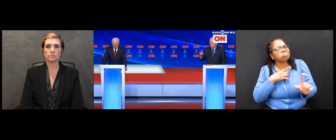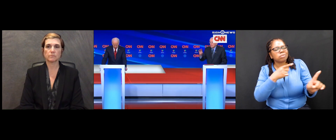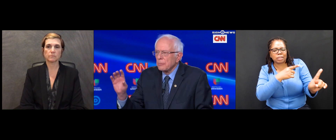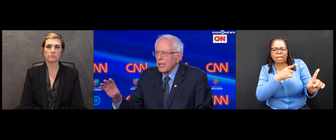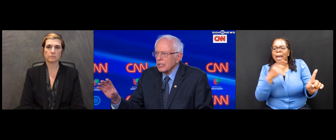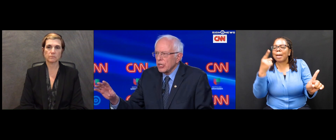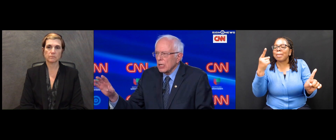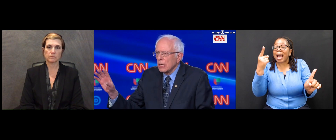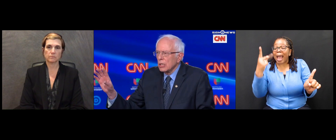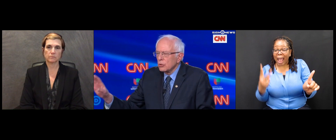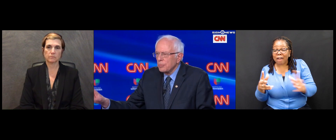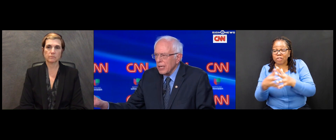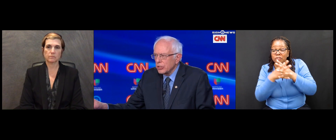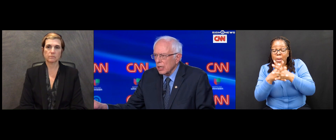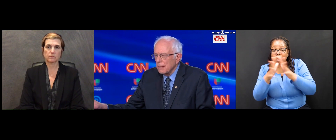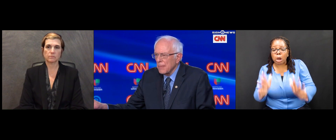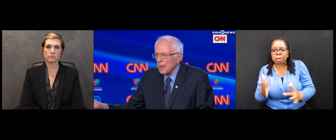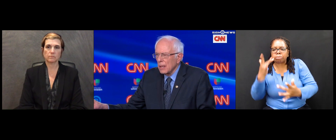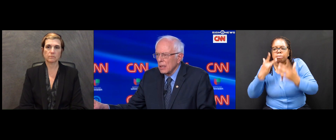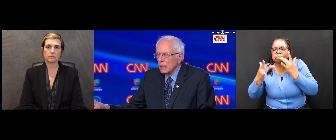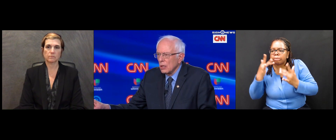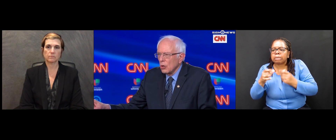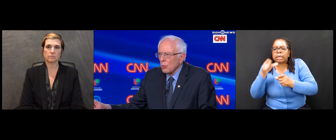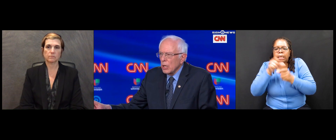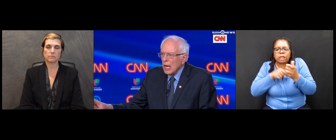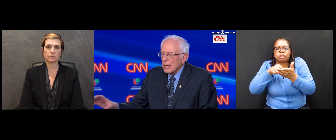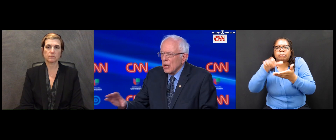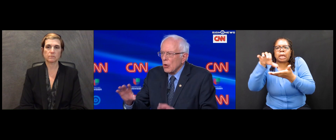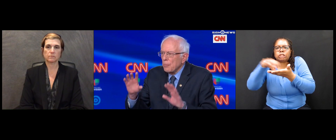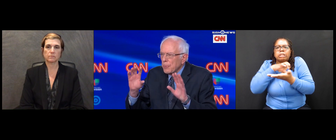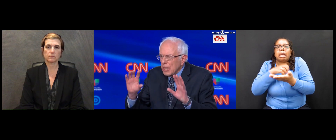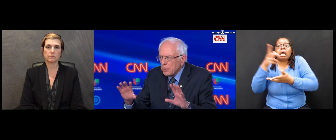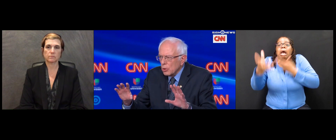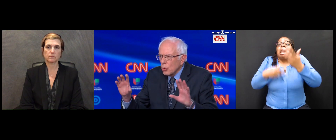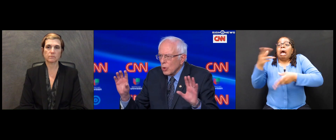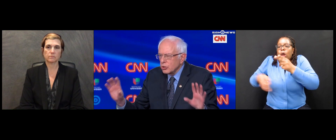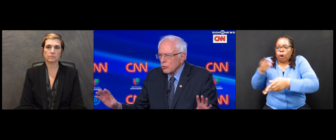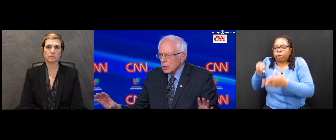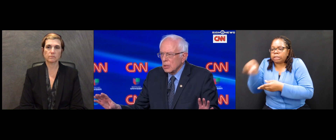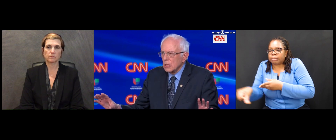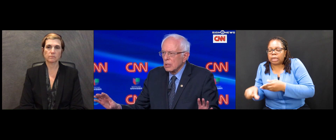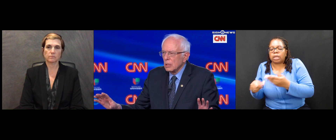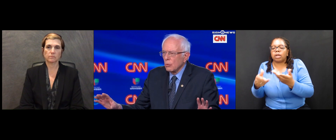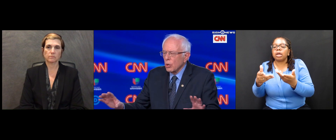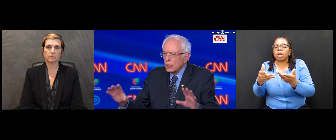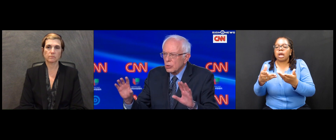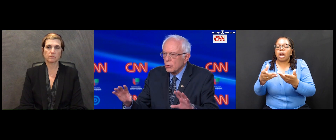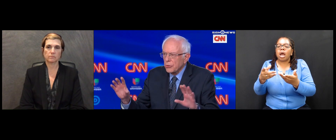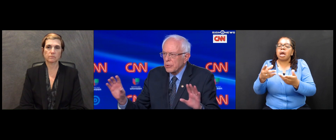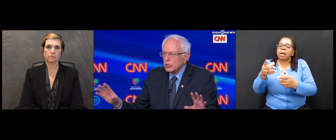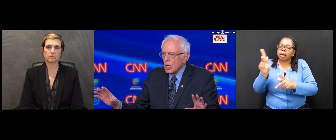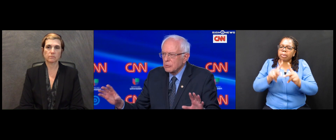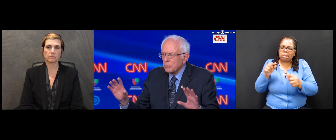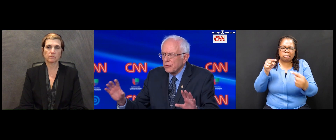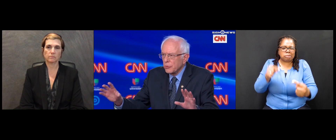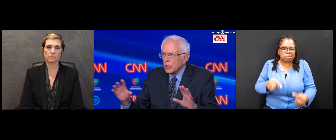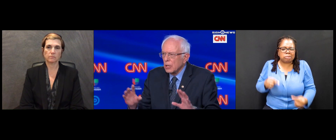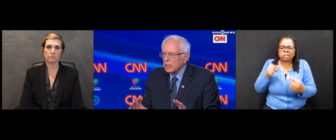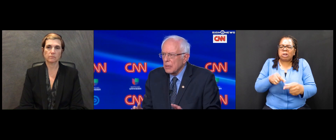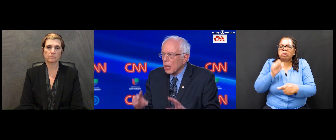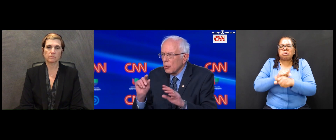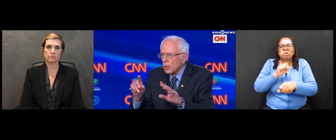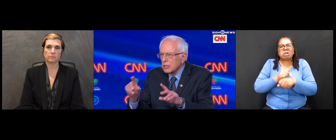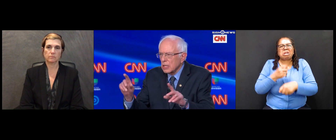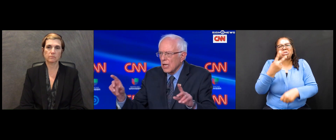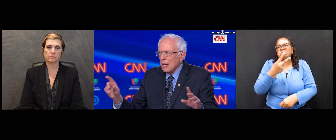are living paycheck to paycheck. We got people who are struggling, working two or three jobs to put food